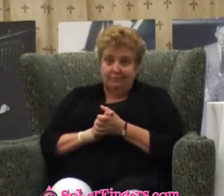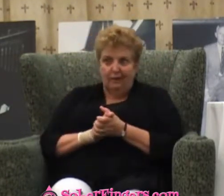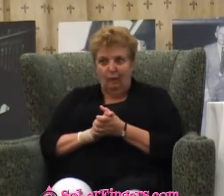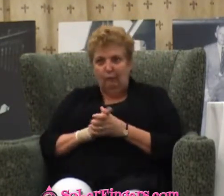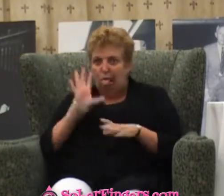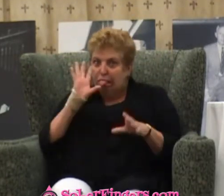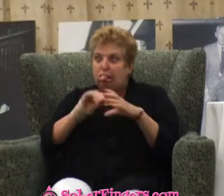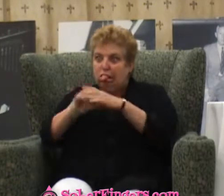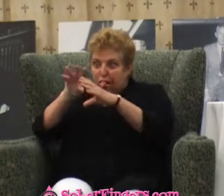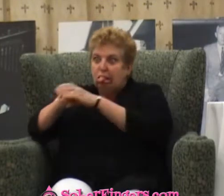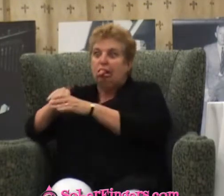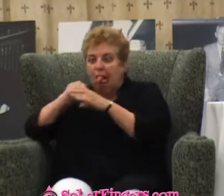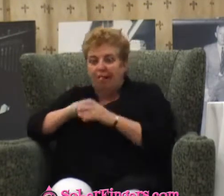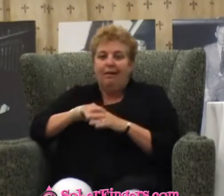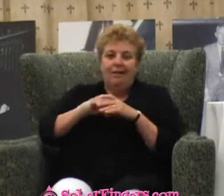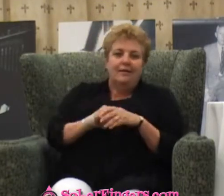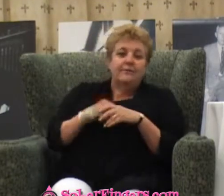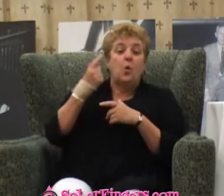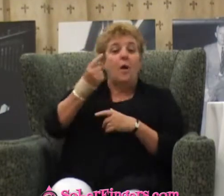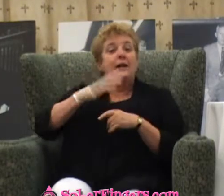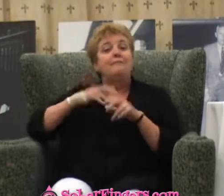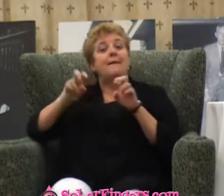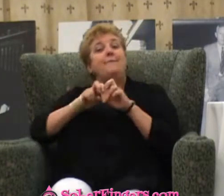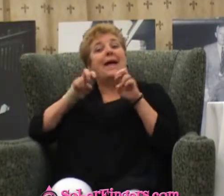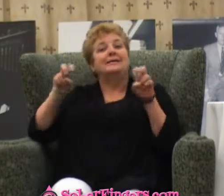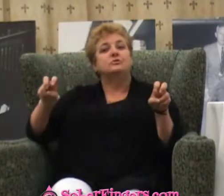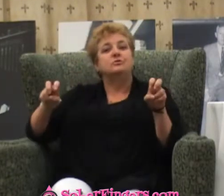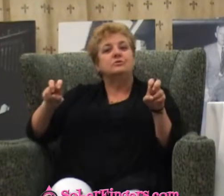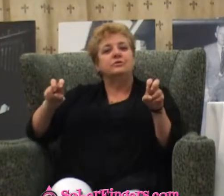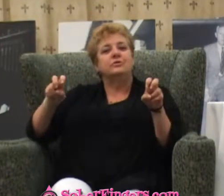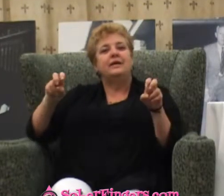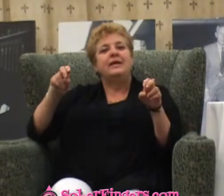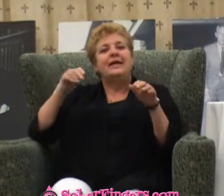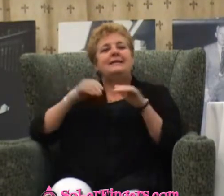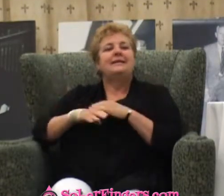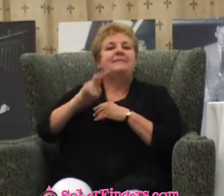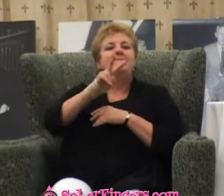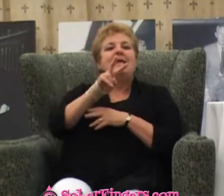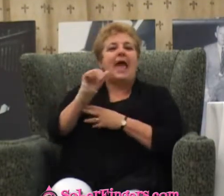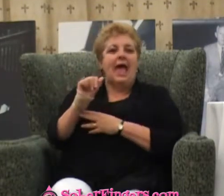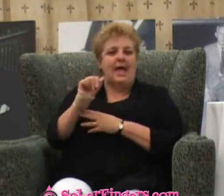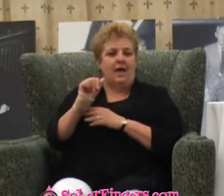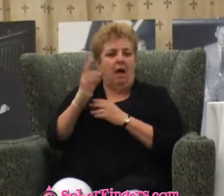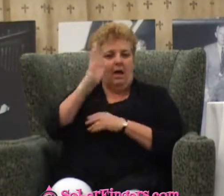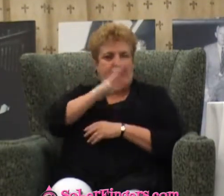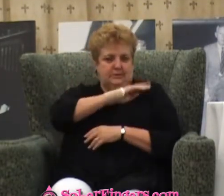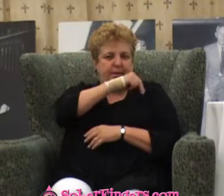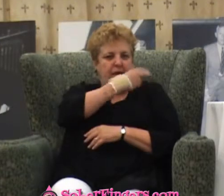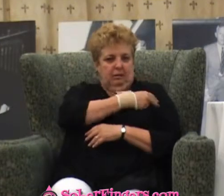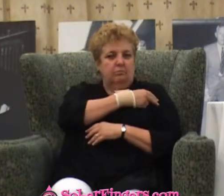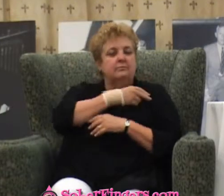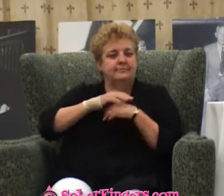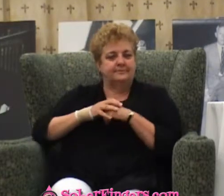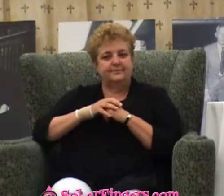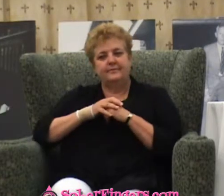And one of the panels that I have at the Veterans Administration, you know, I've had it for years.